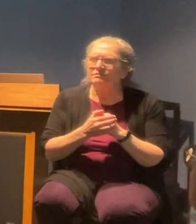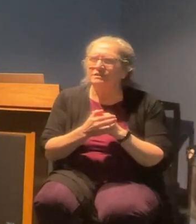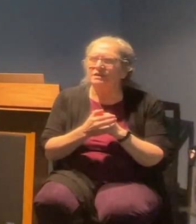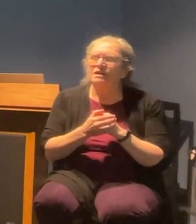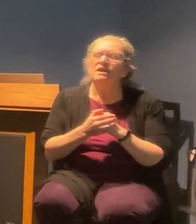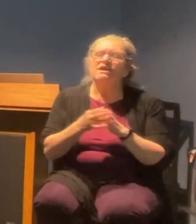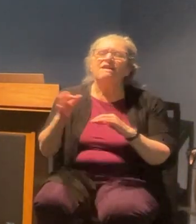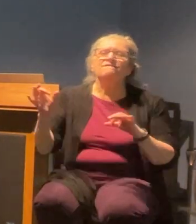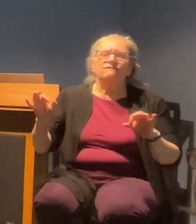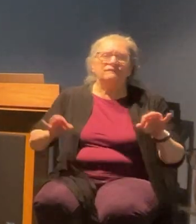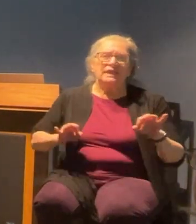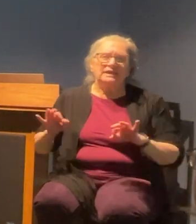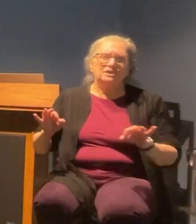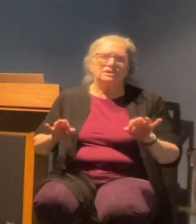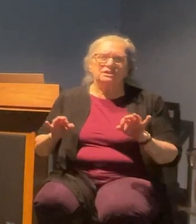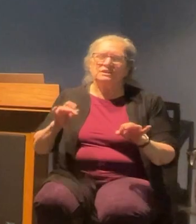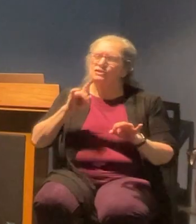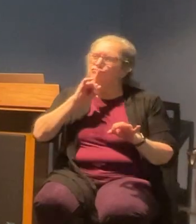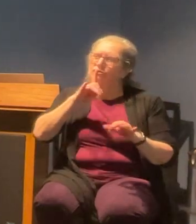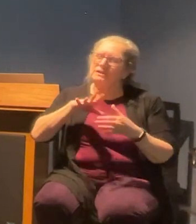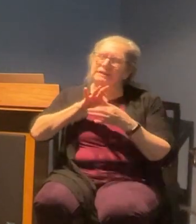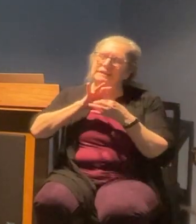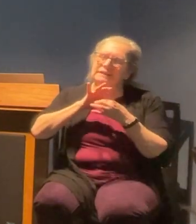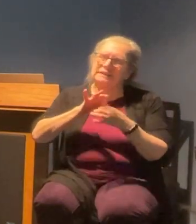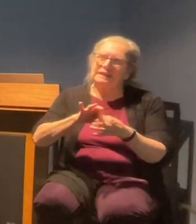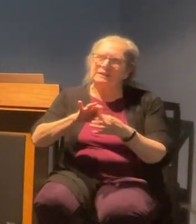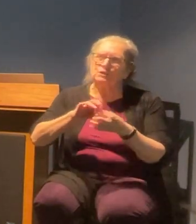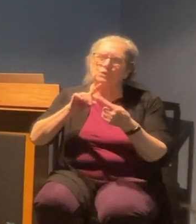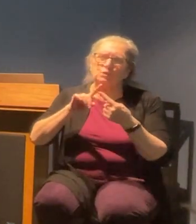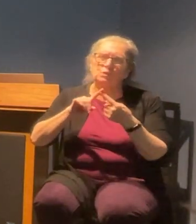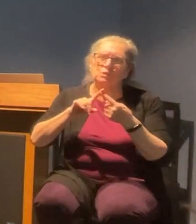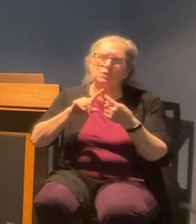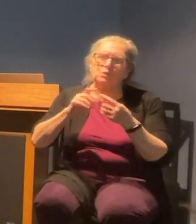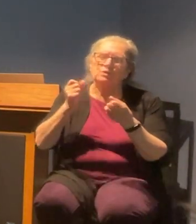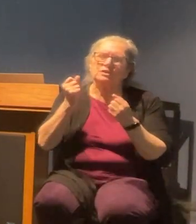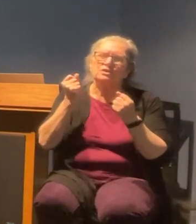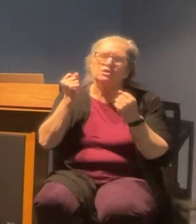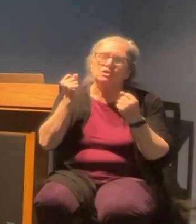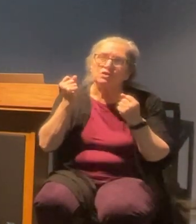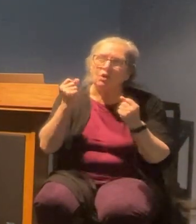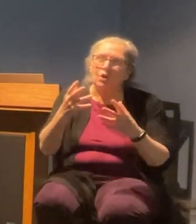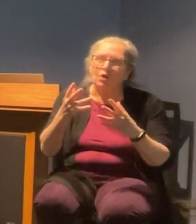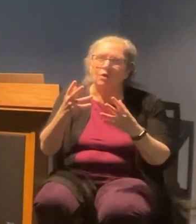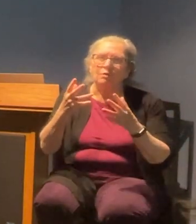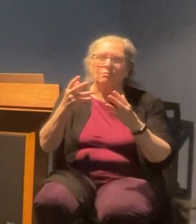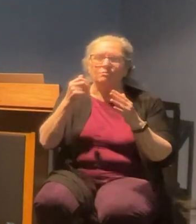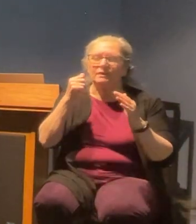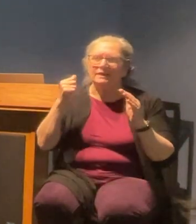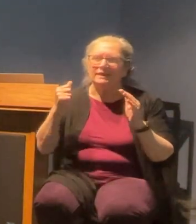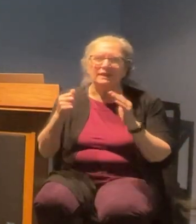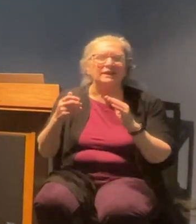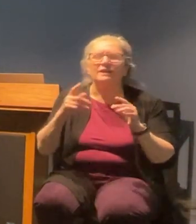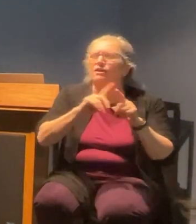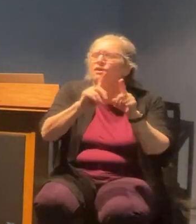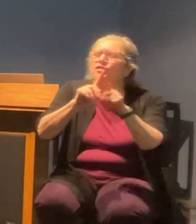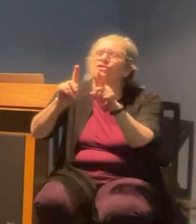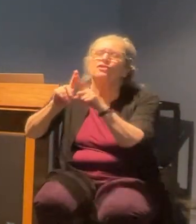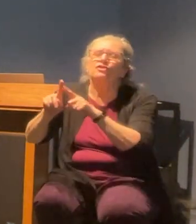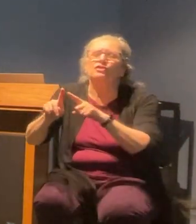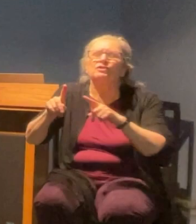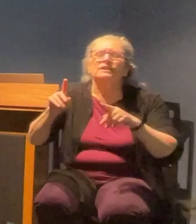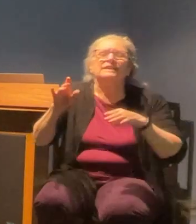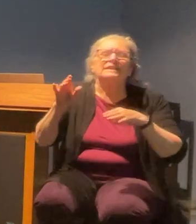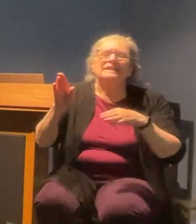fashion is actually connected to so many sub-industries like agriculture, because